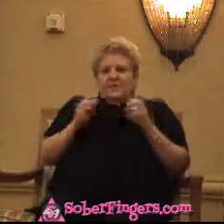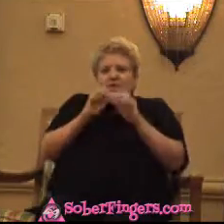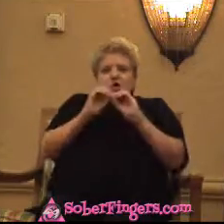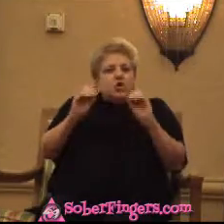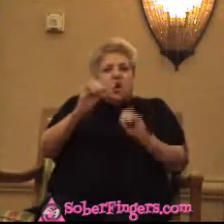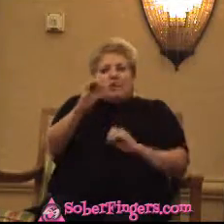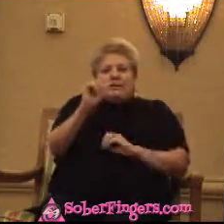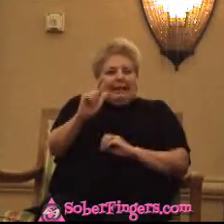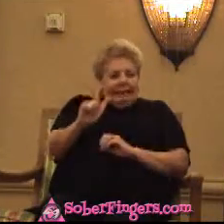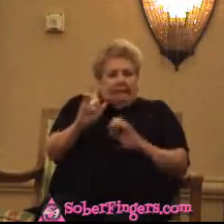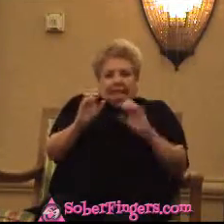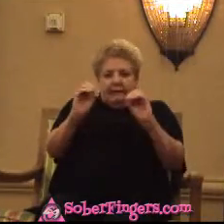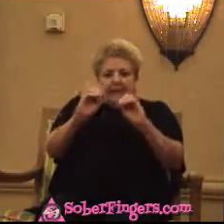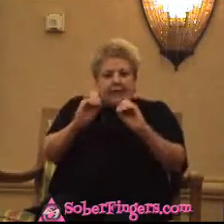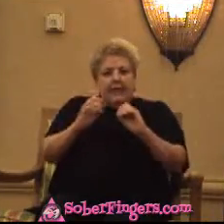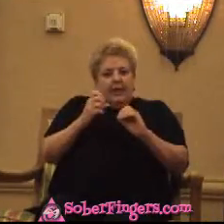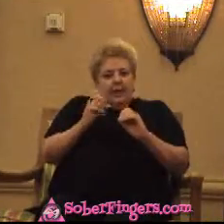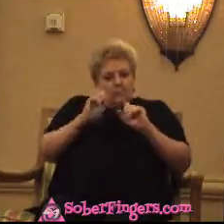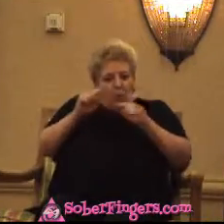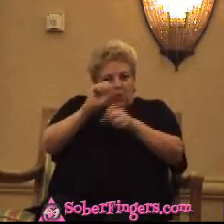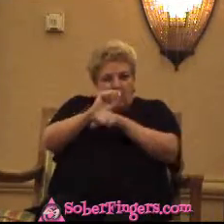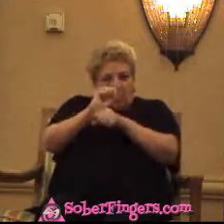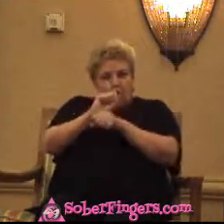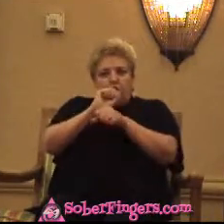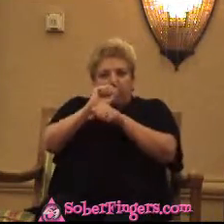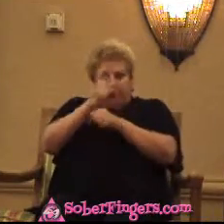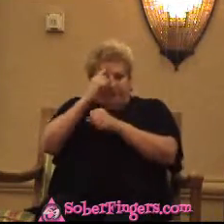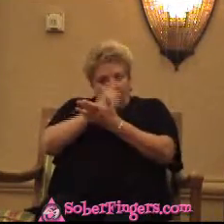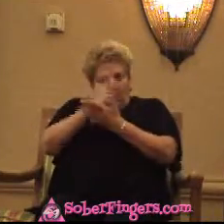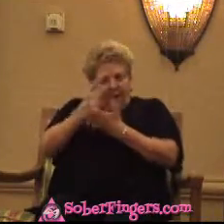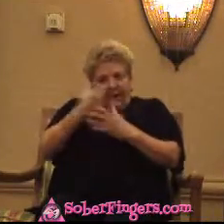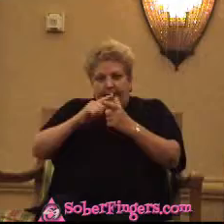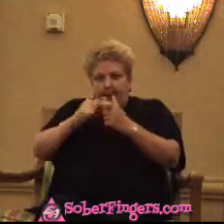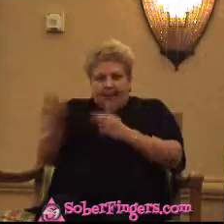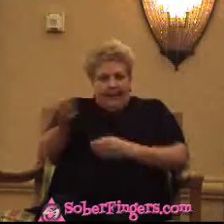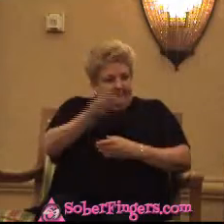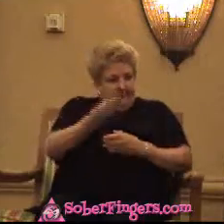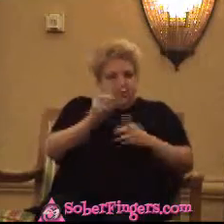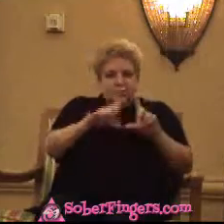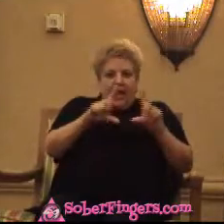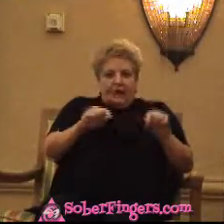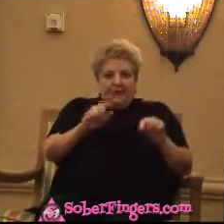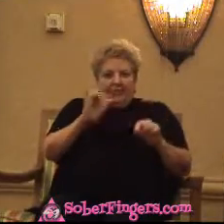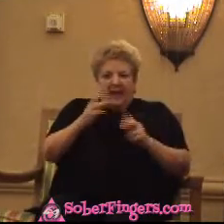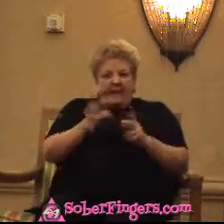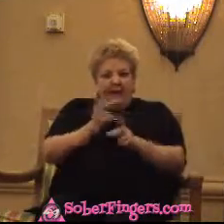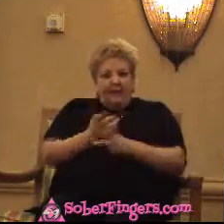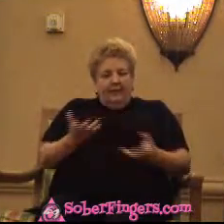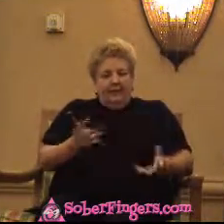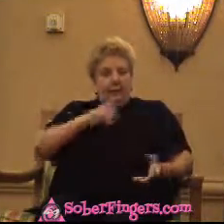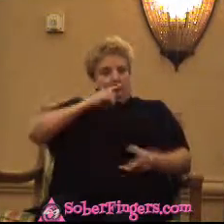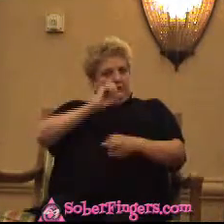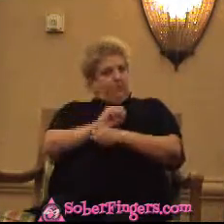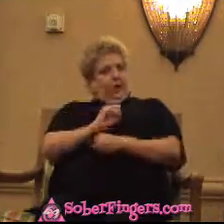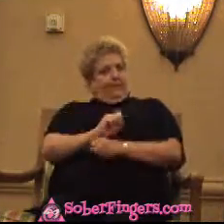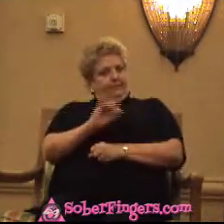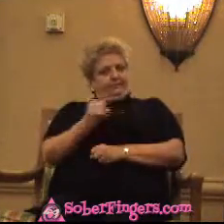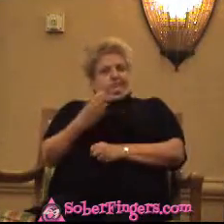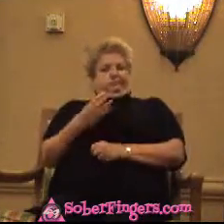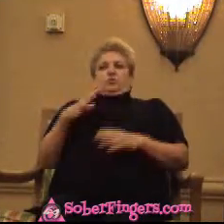no, if you do this, you get extra, or some of it, just a check. And again, I'm thinking,